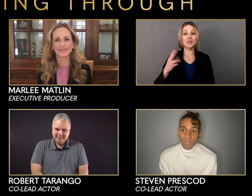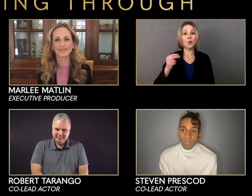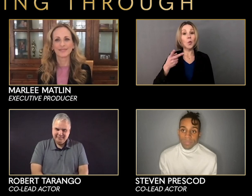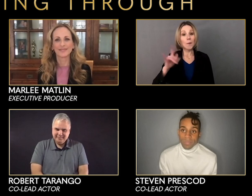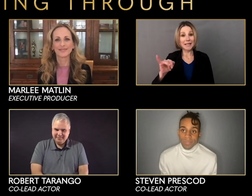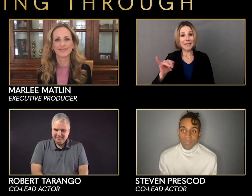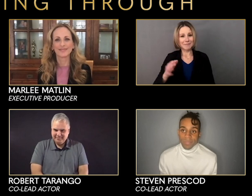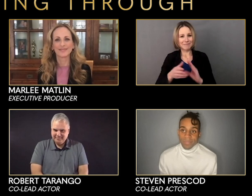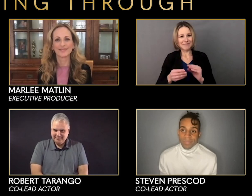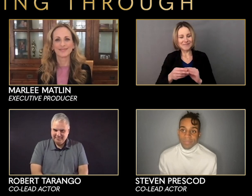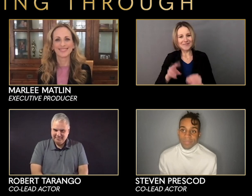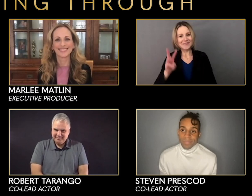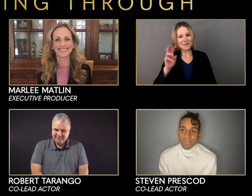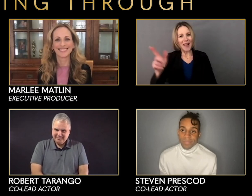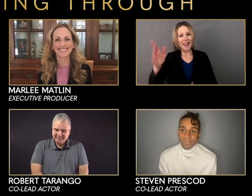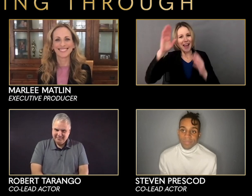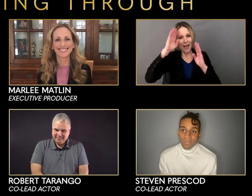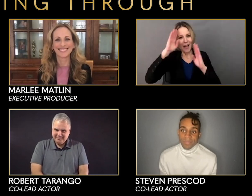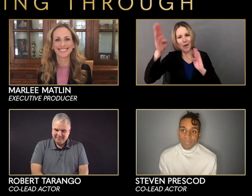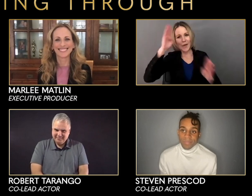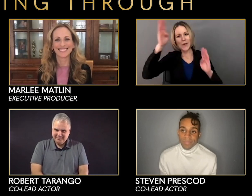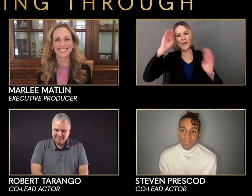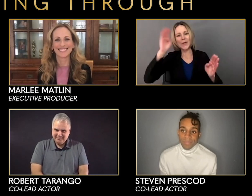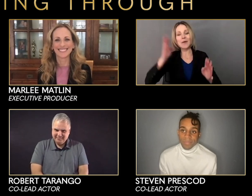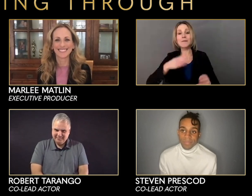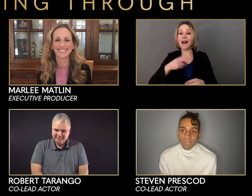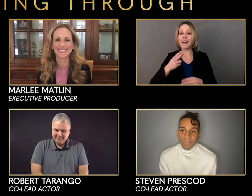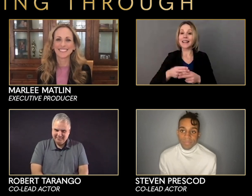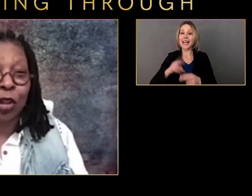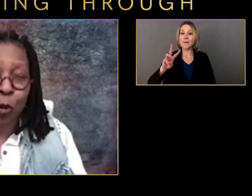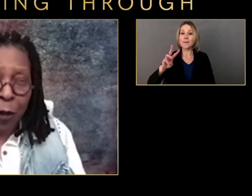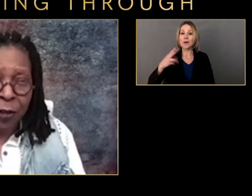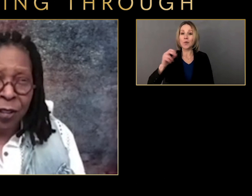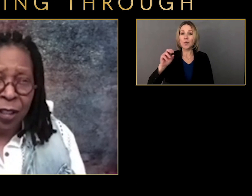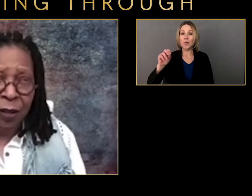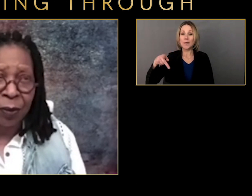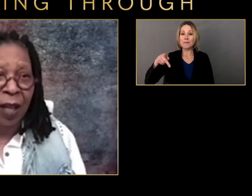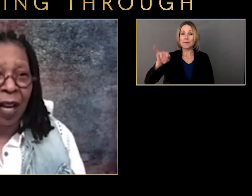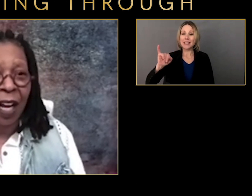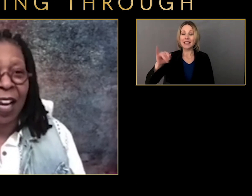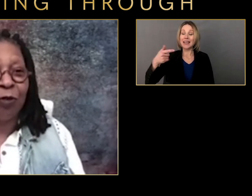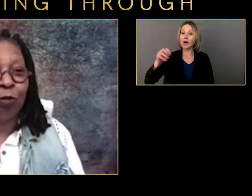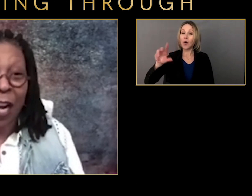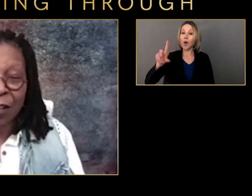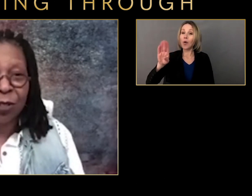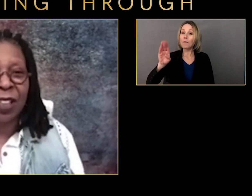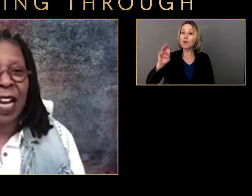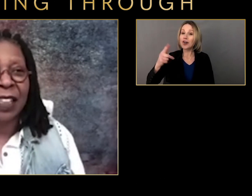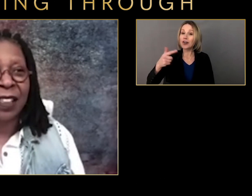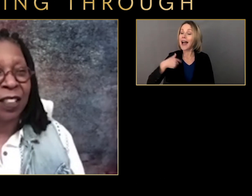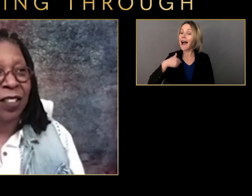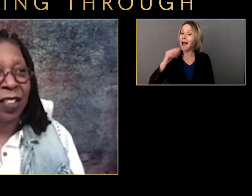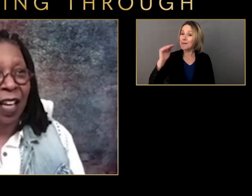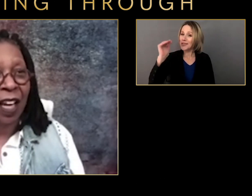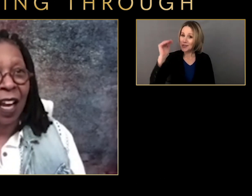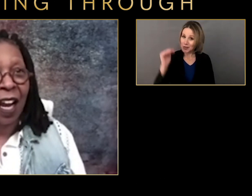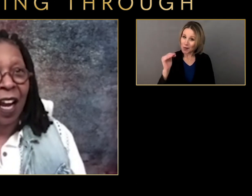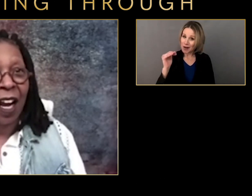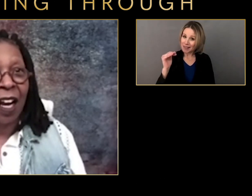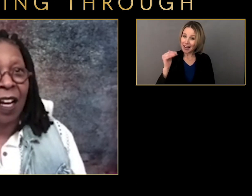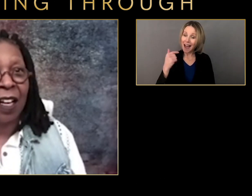Hello, my name is Whoopi Goldberg. I am short. I have round